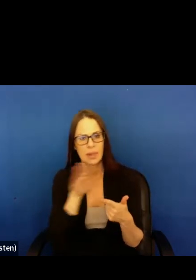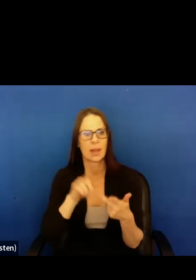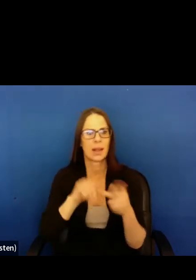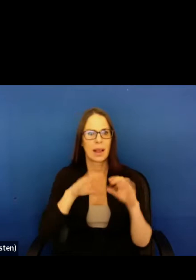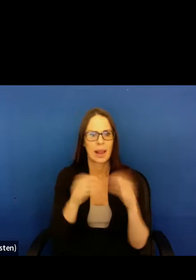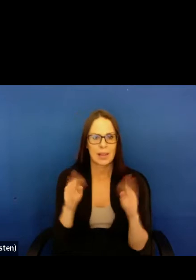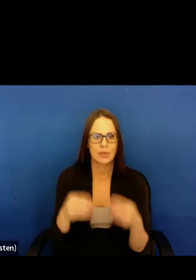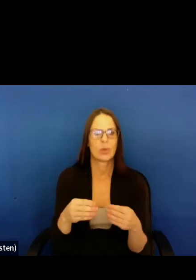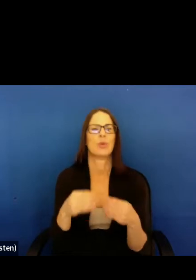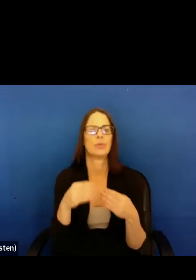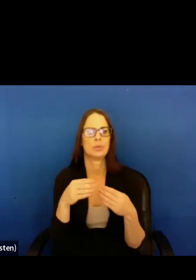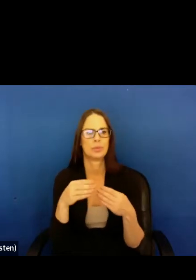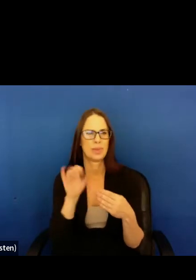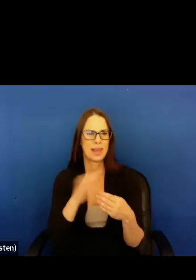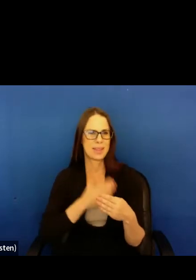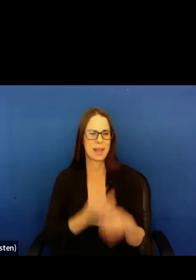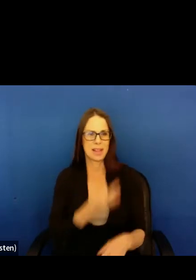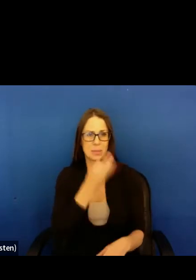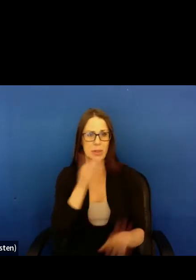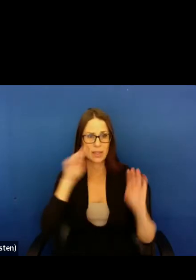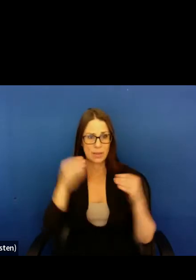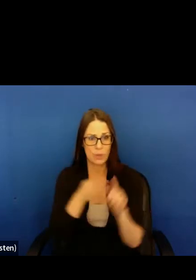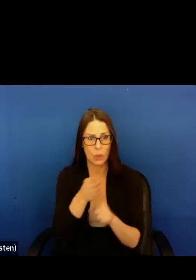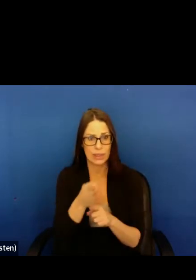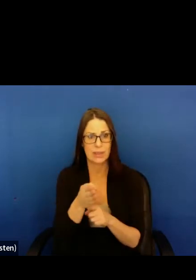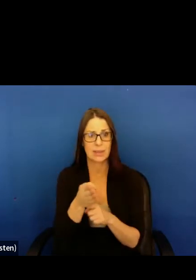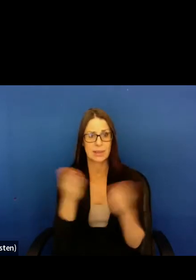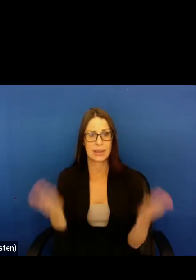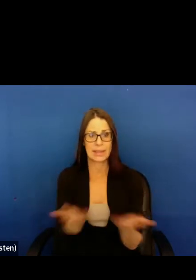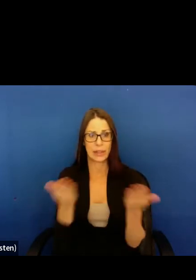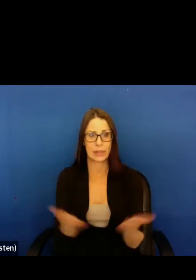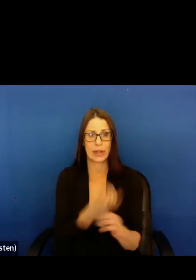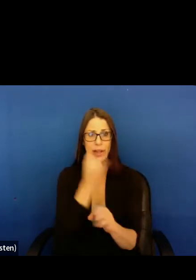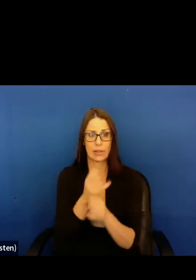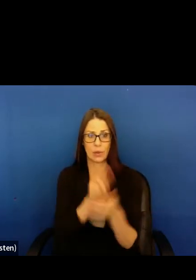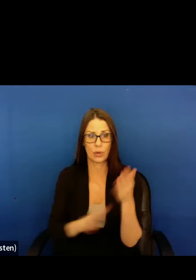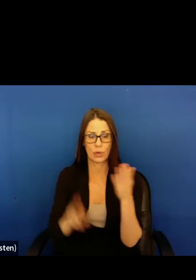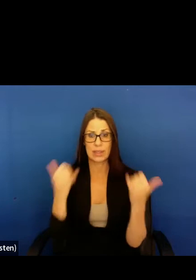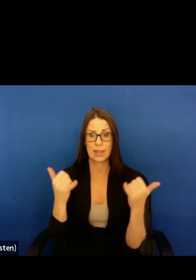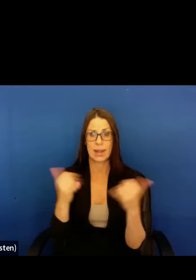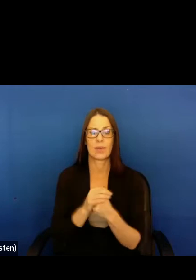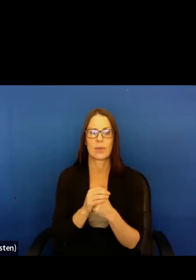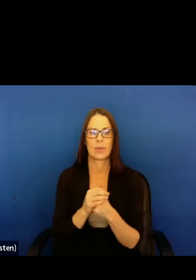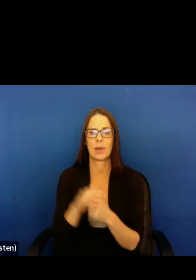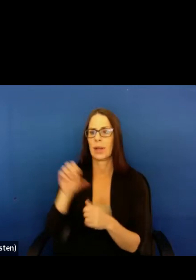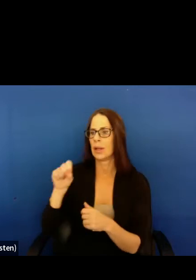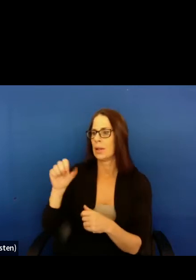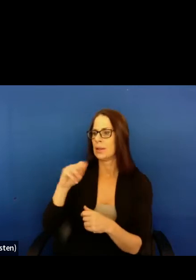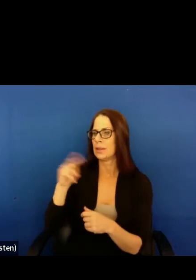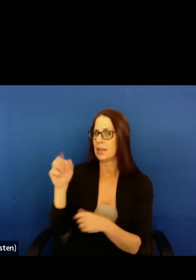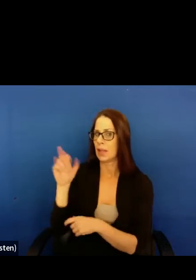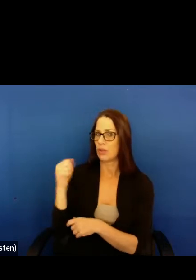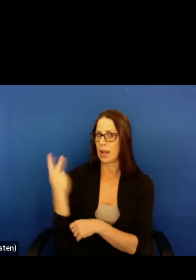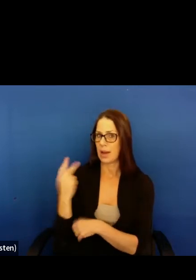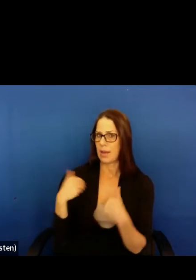really my expertise and focus at the university now. So Sandra and I have a close relationship. We